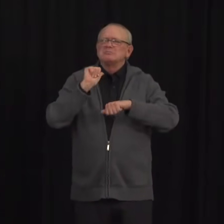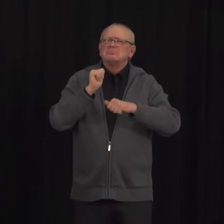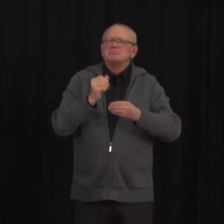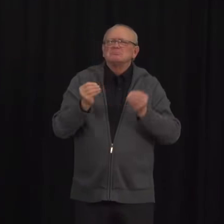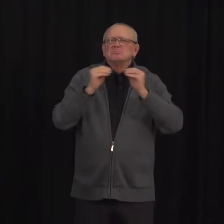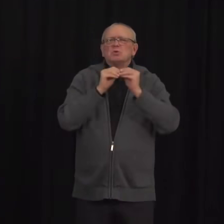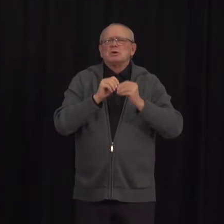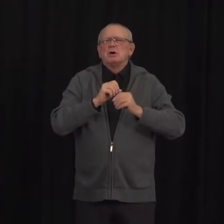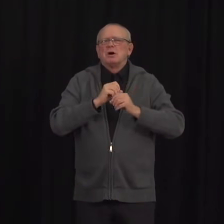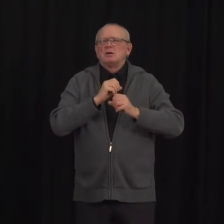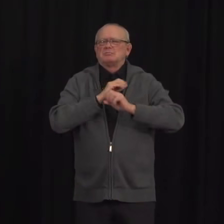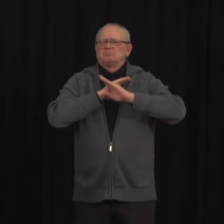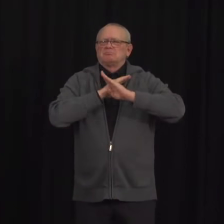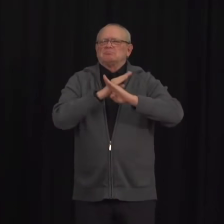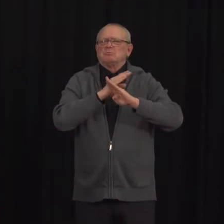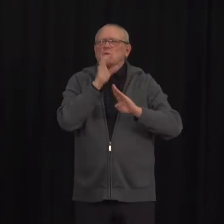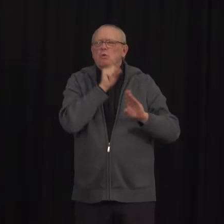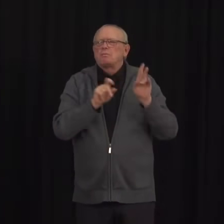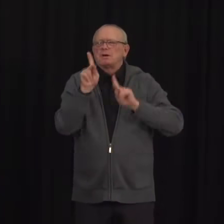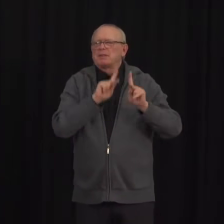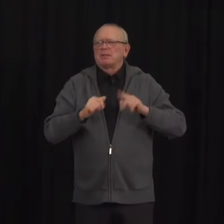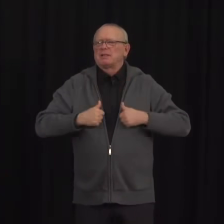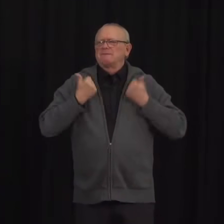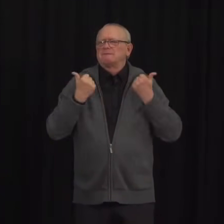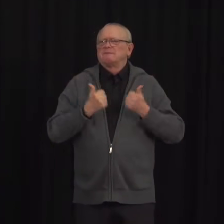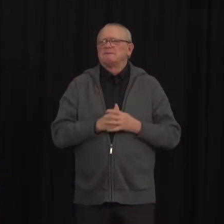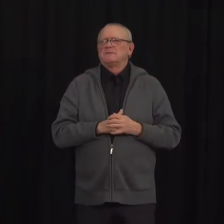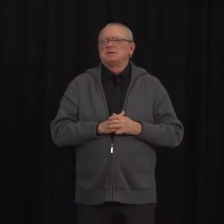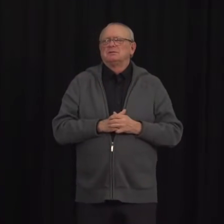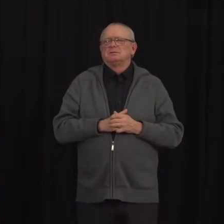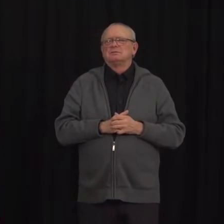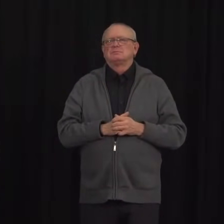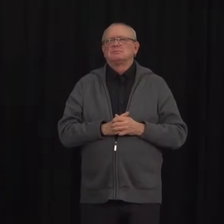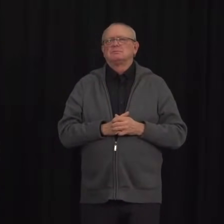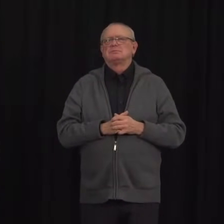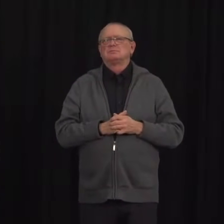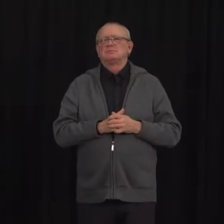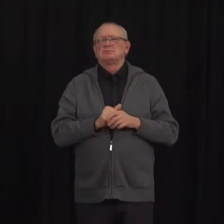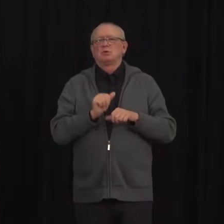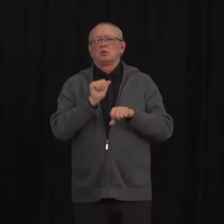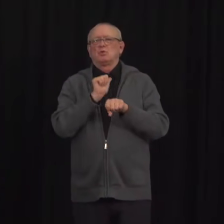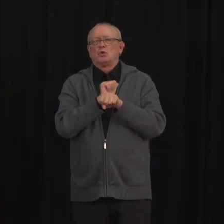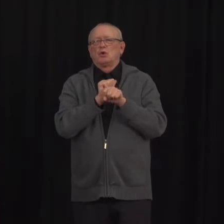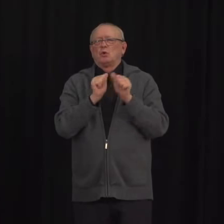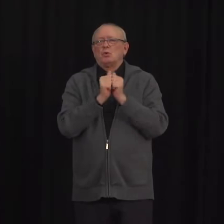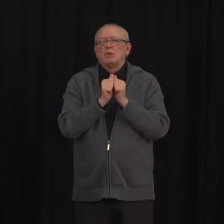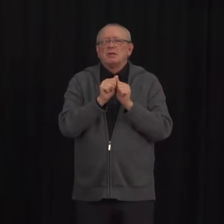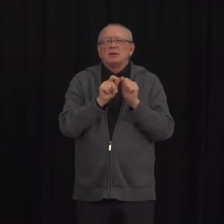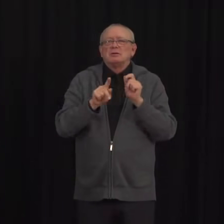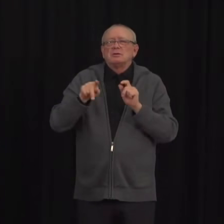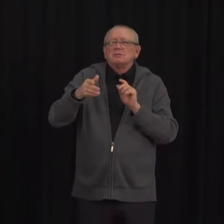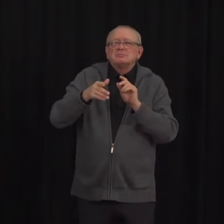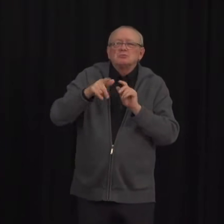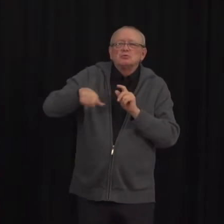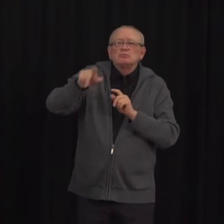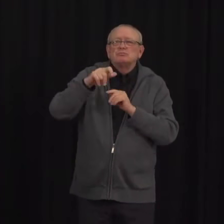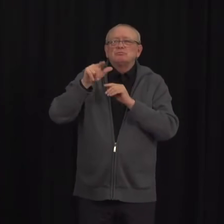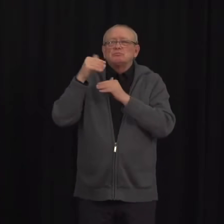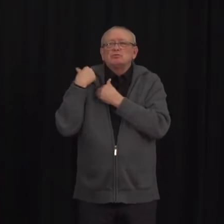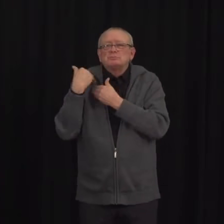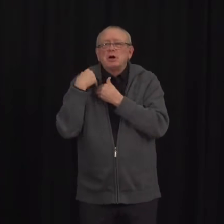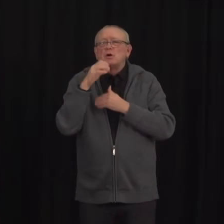in these facilities? We are working with operators. We're working with Alberta Health Services to try to